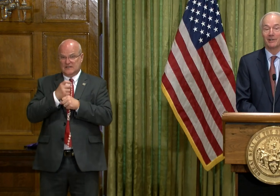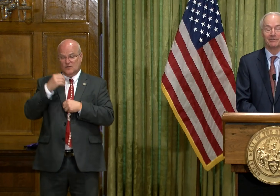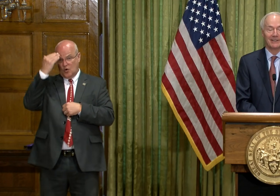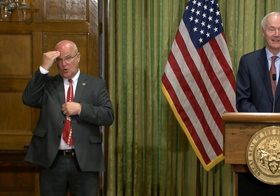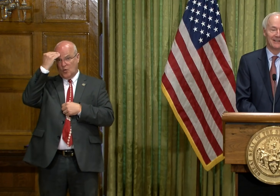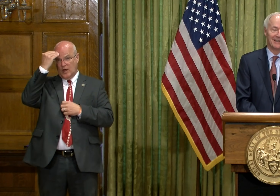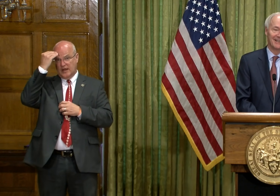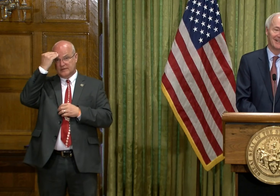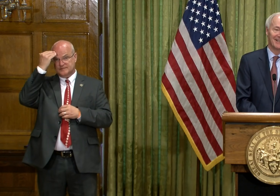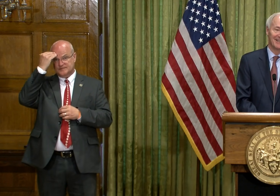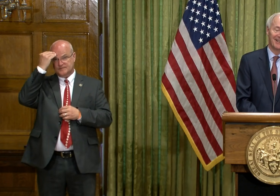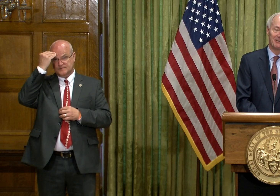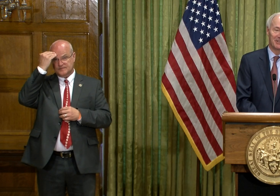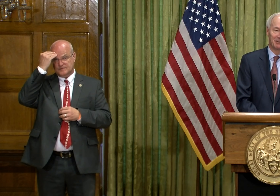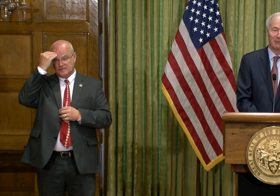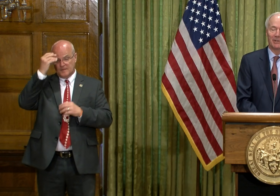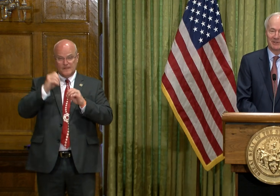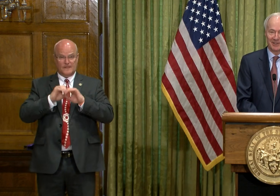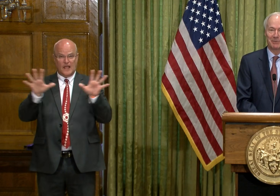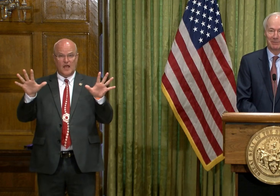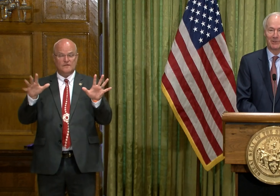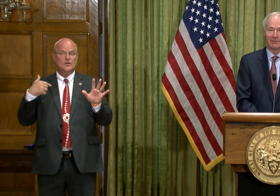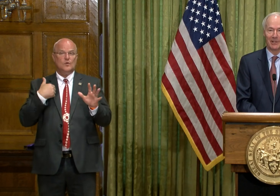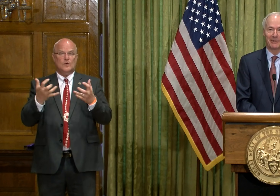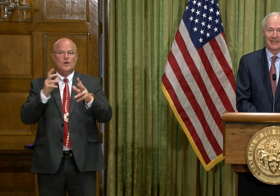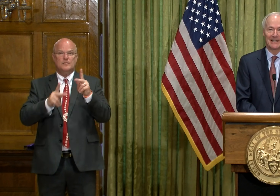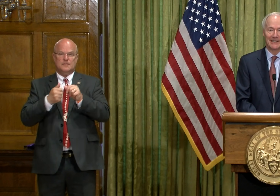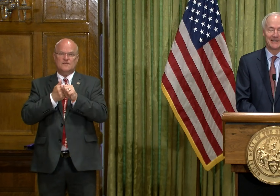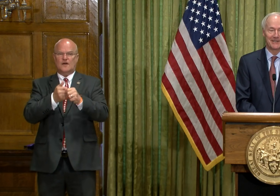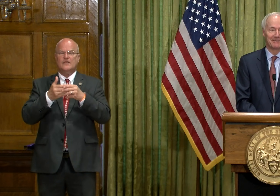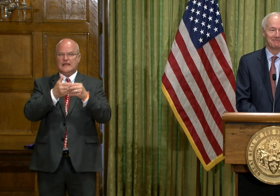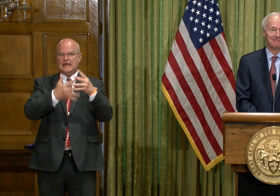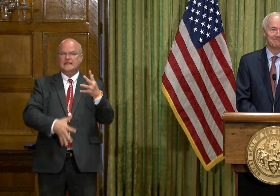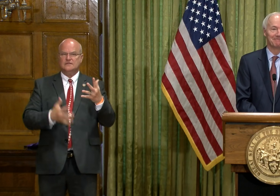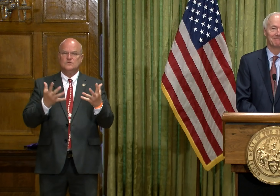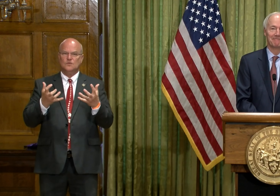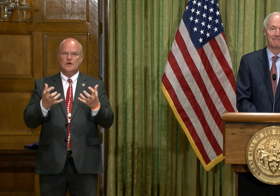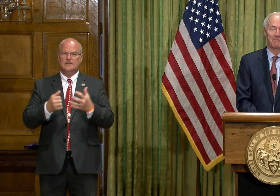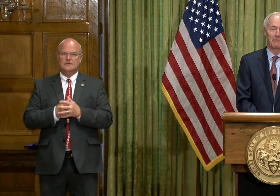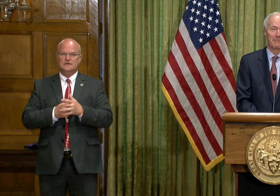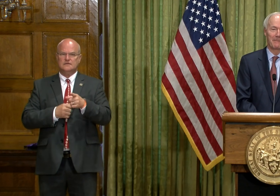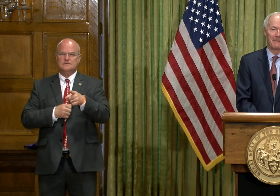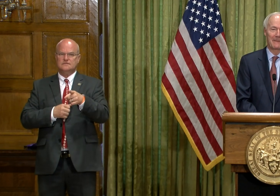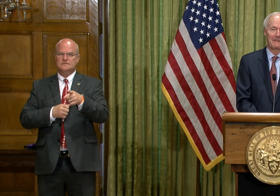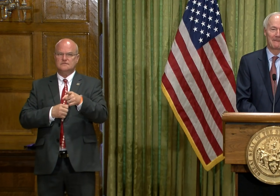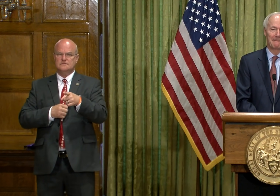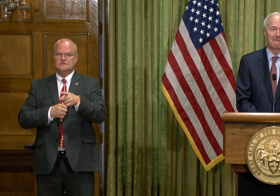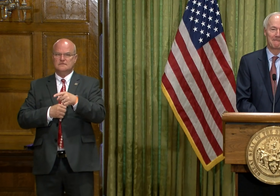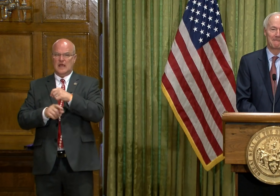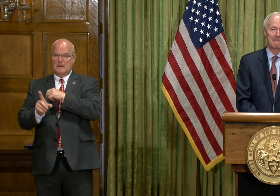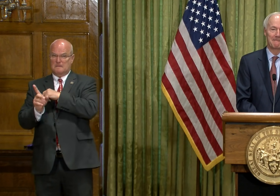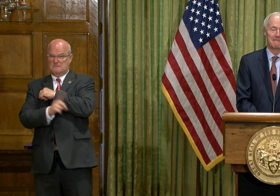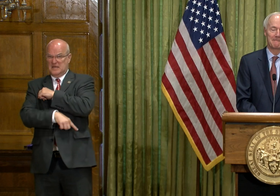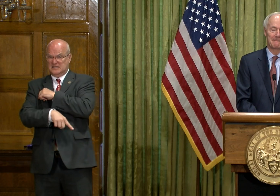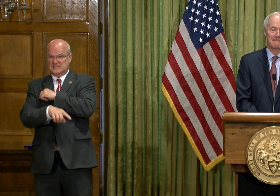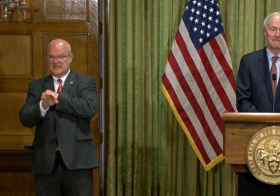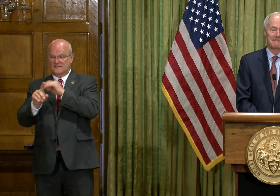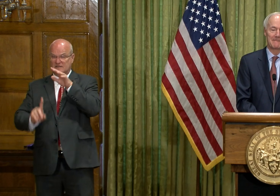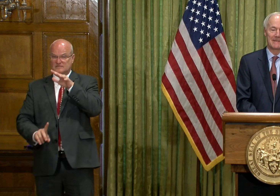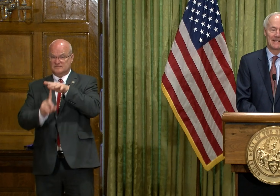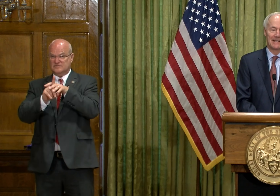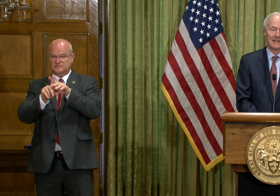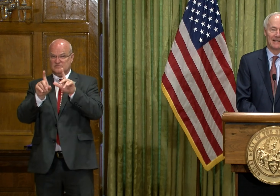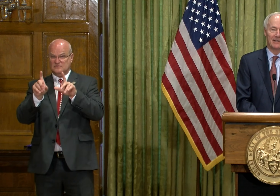or aware of. Obviously we want people to follow the guidelines. Penalty though if something like that does come